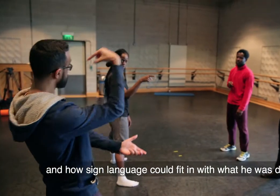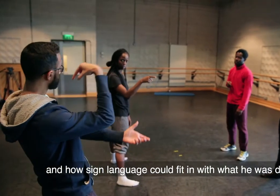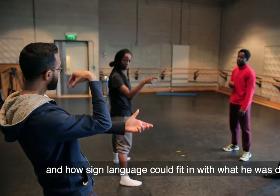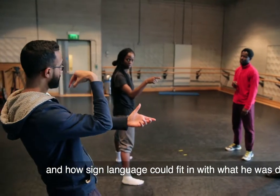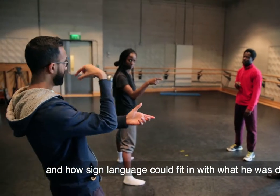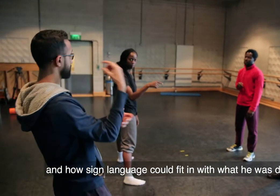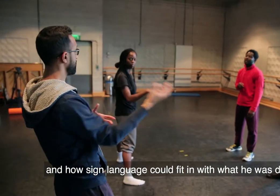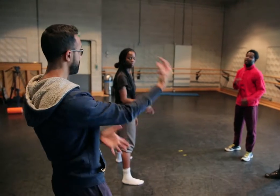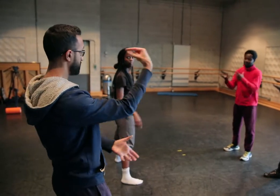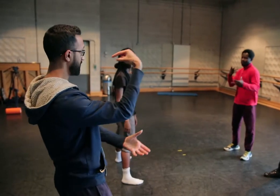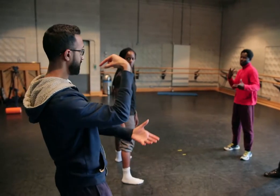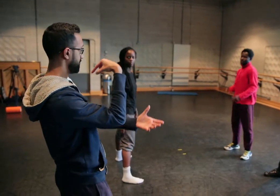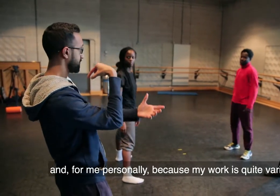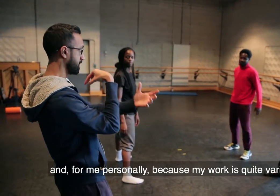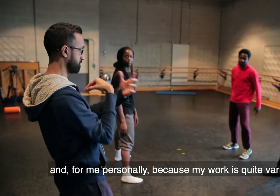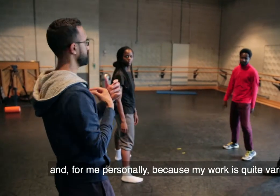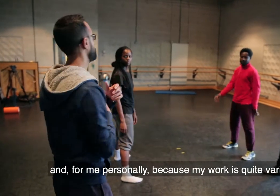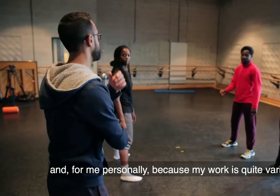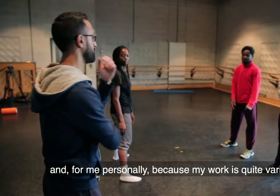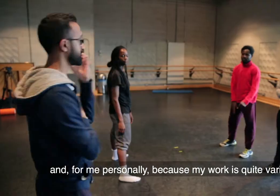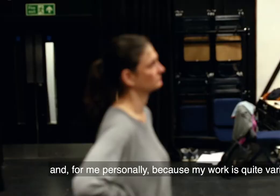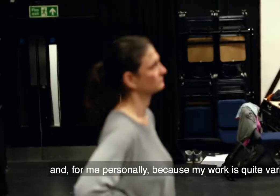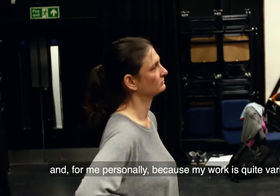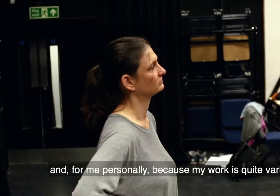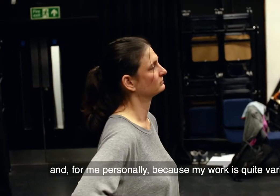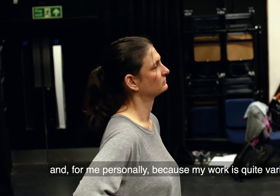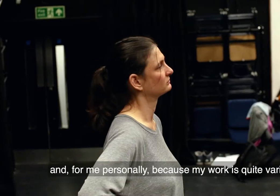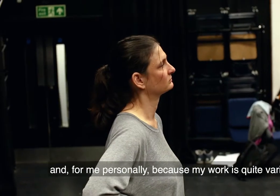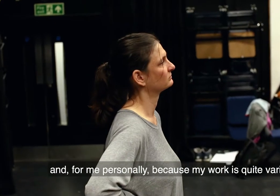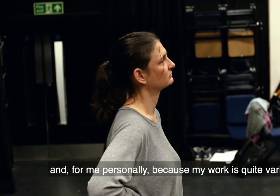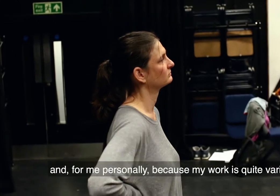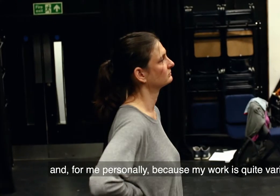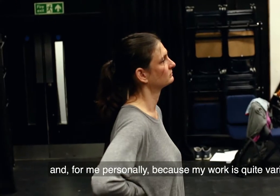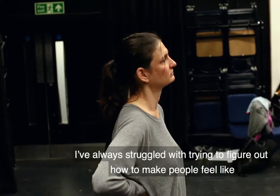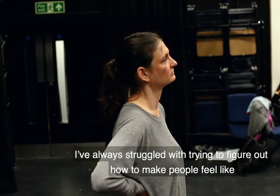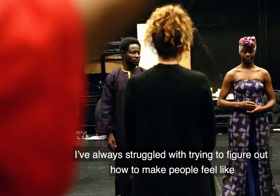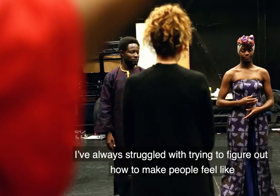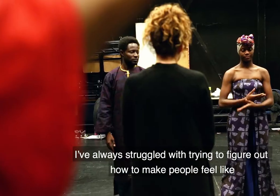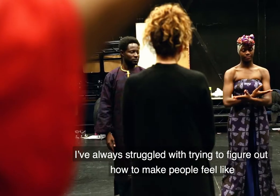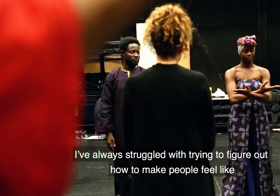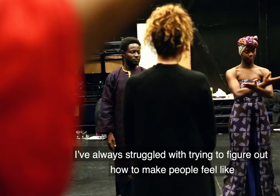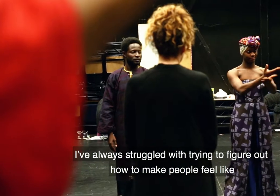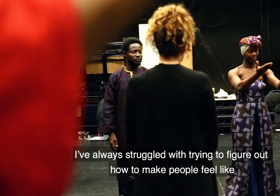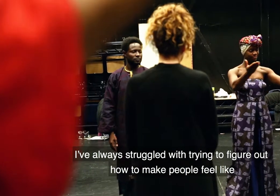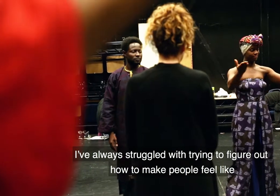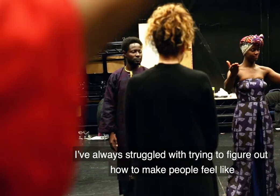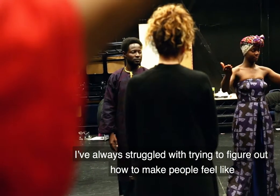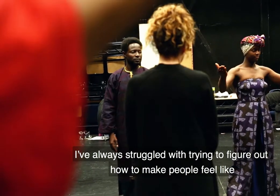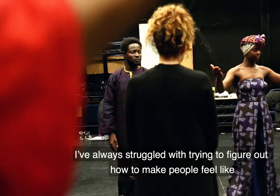what he was doing. And for me personally, because my work is quite varied, I've always struggled with trying to figure out how